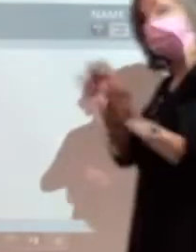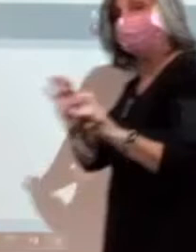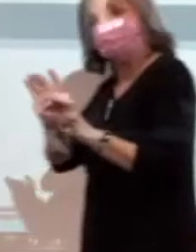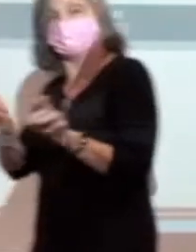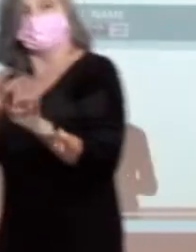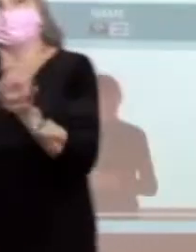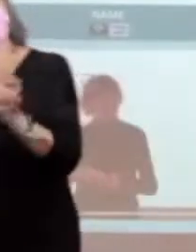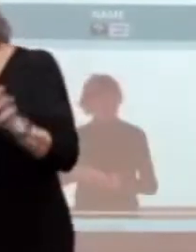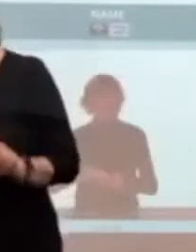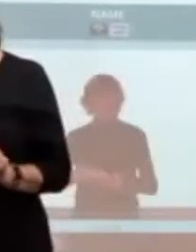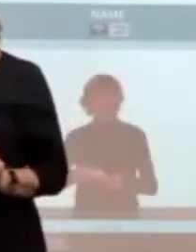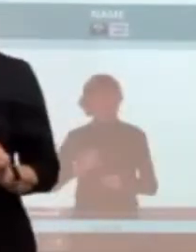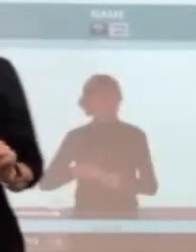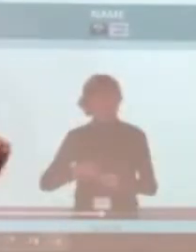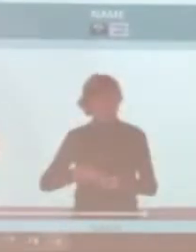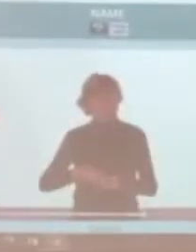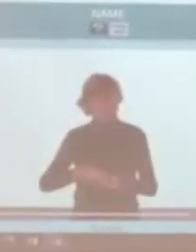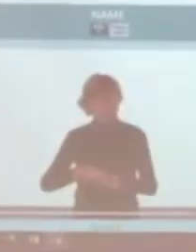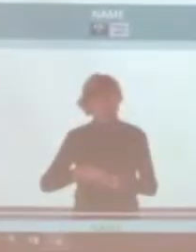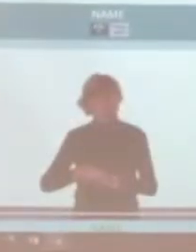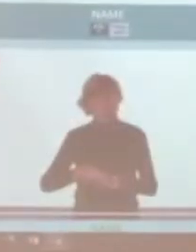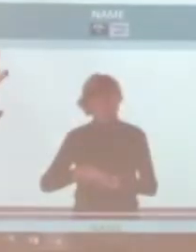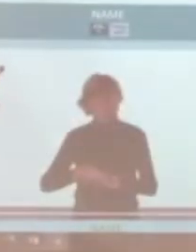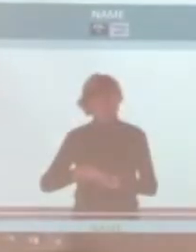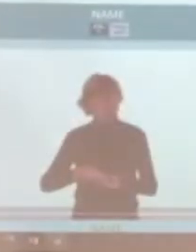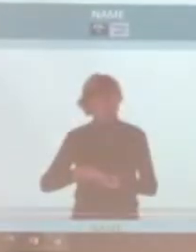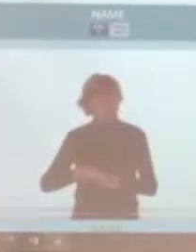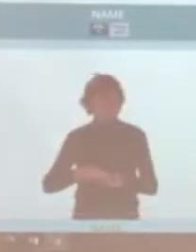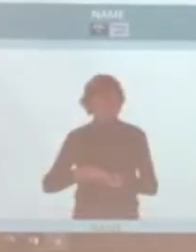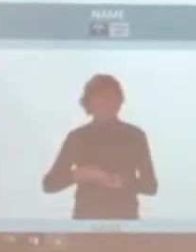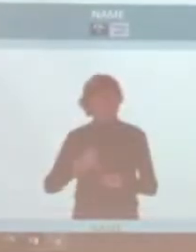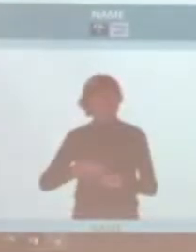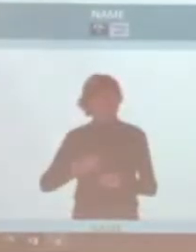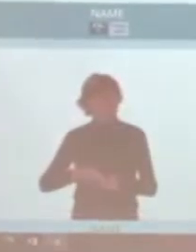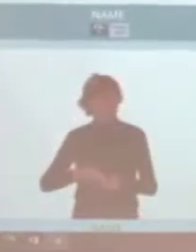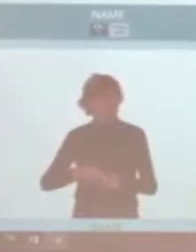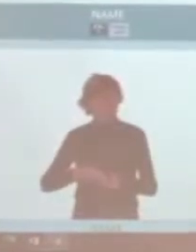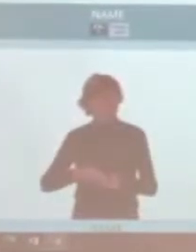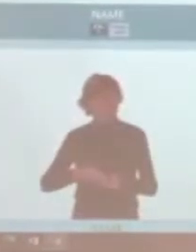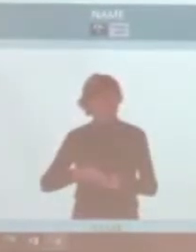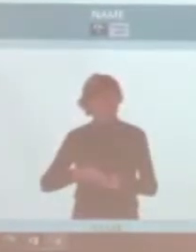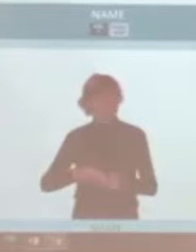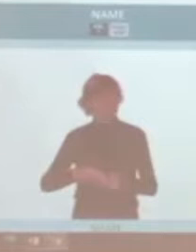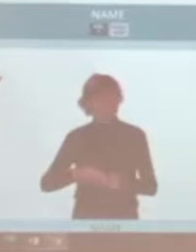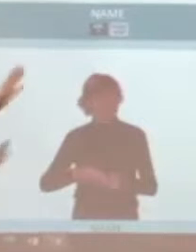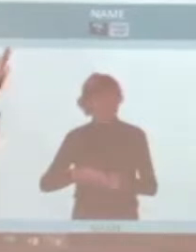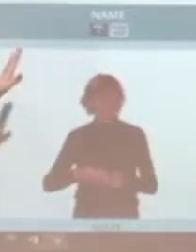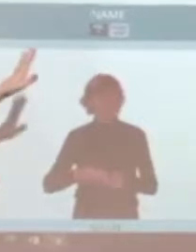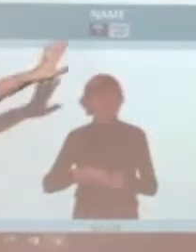get to type in like a dictionary. For free, I think they limit you to 5 a day. But then they also